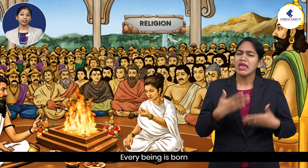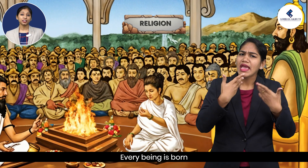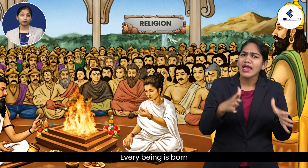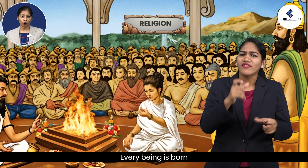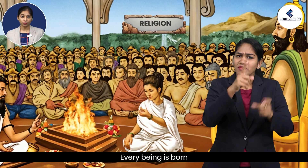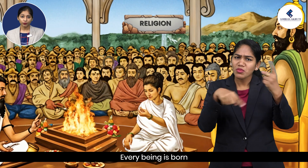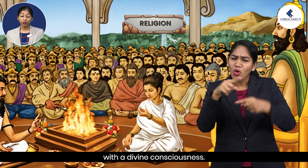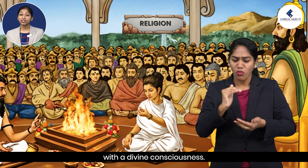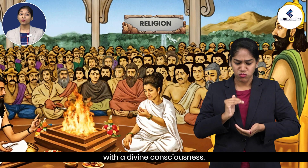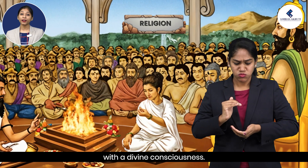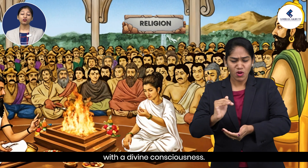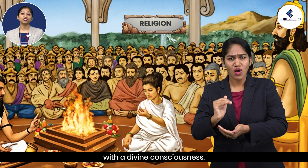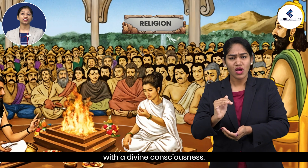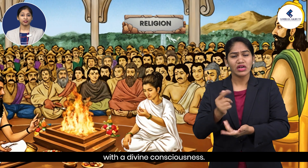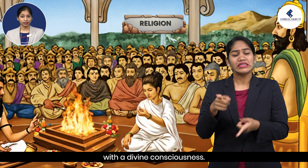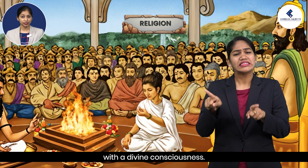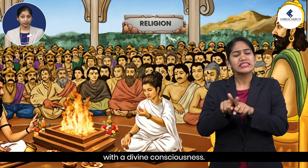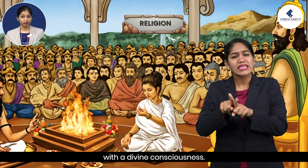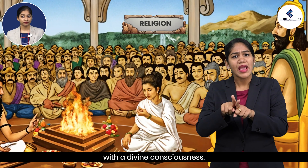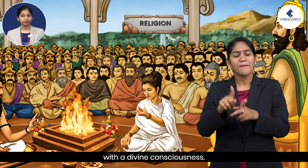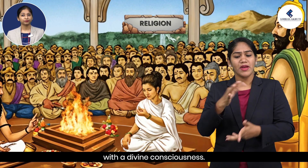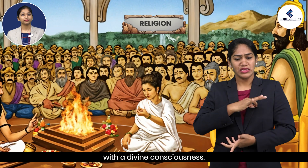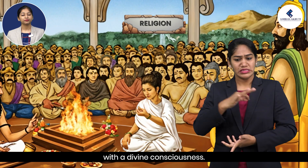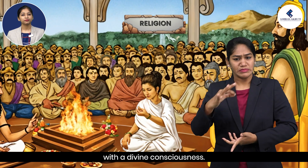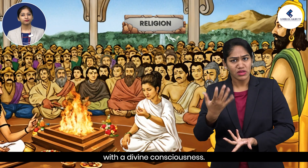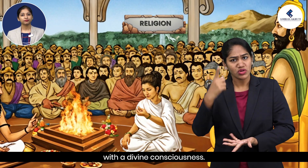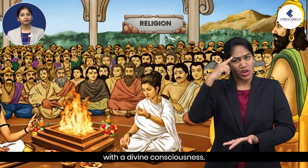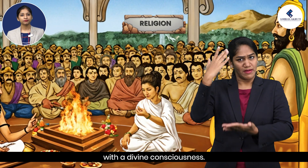Every being is born with a divine consciousness.